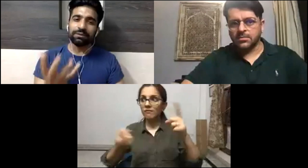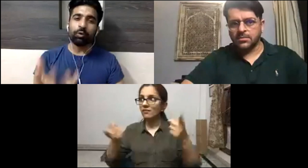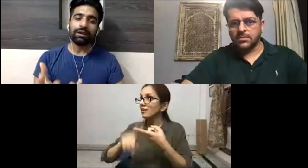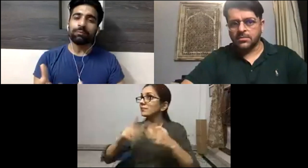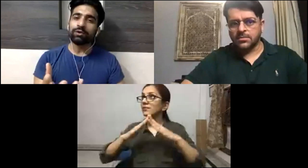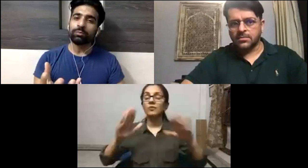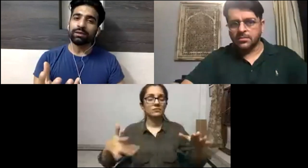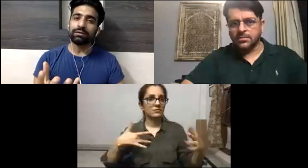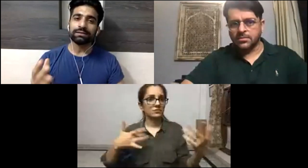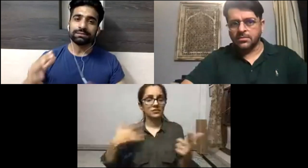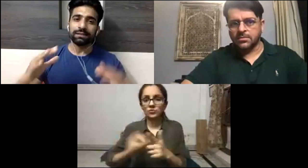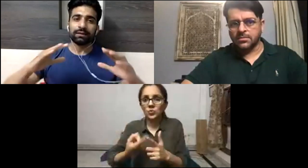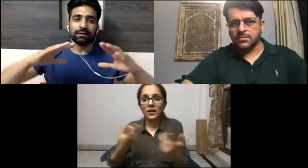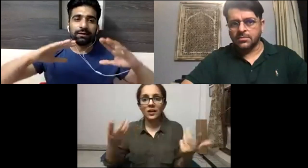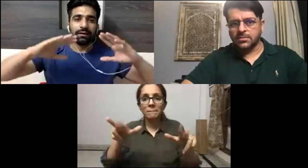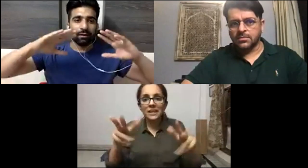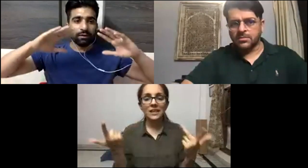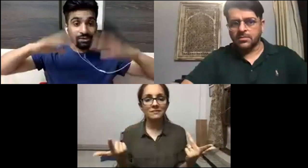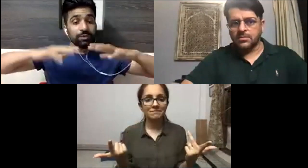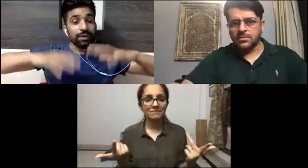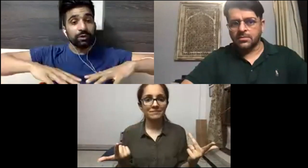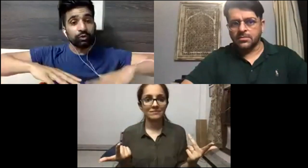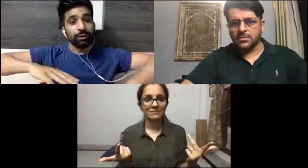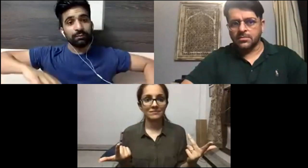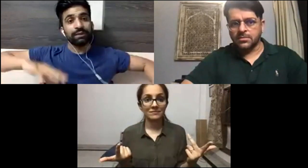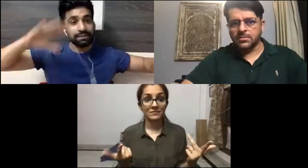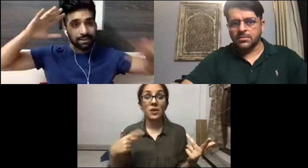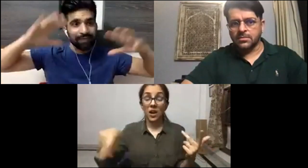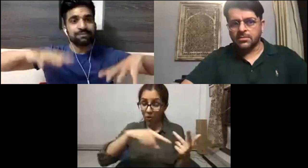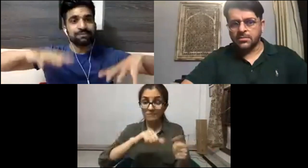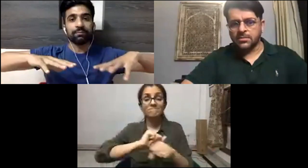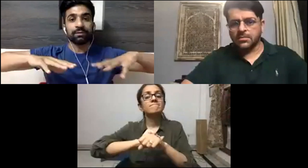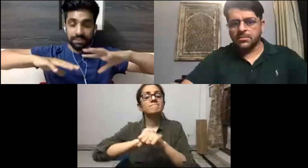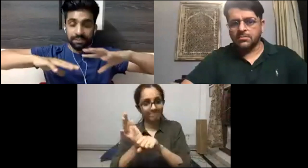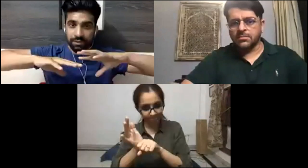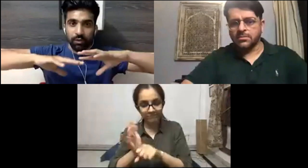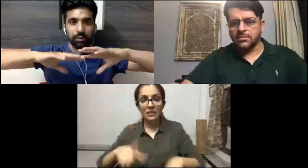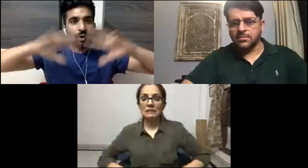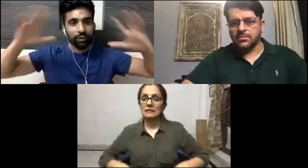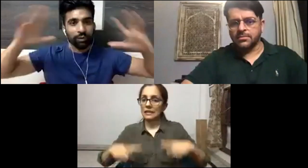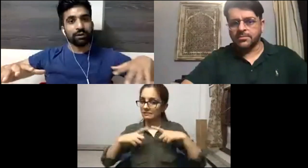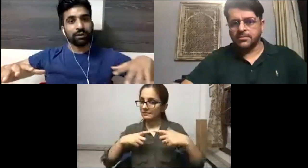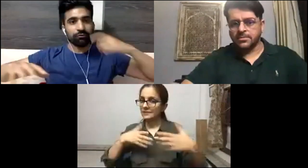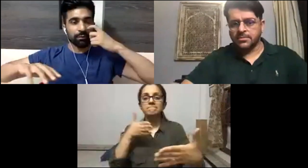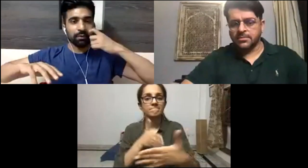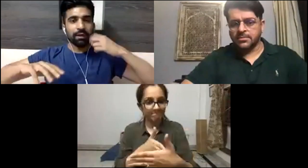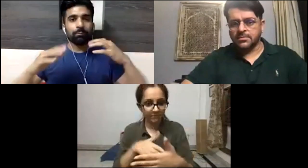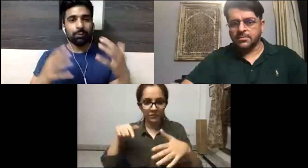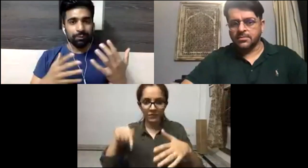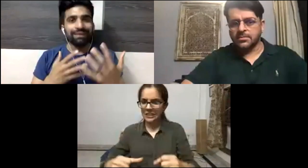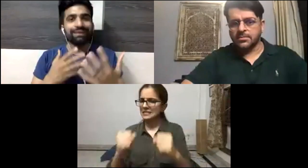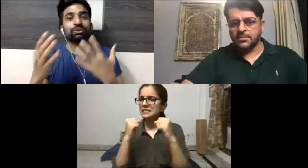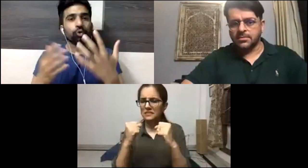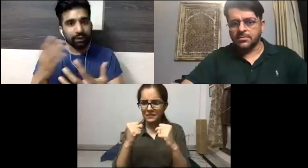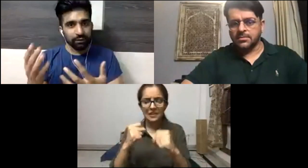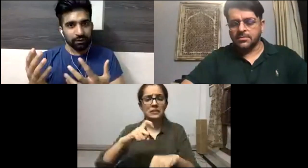the point I'm trying to make here is that yes, we are going through pandemic. Yes, life is grim. Yes, we are going through a tough time, but we